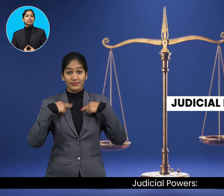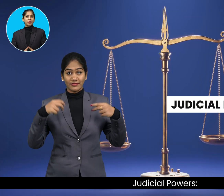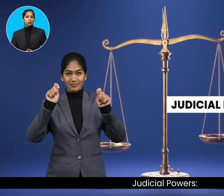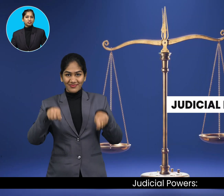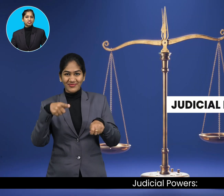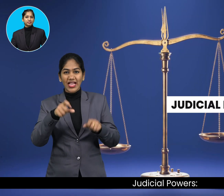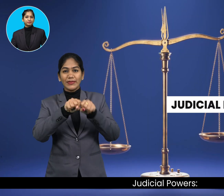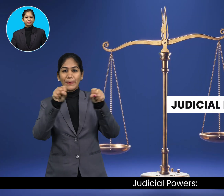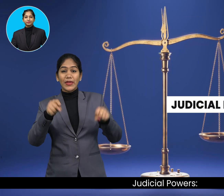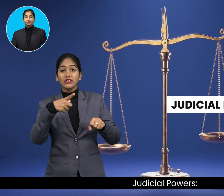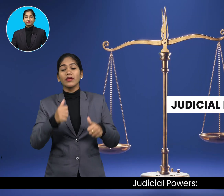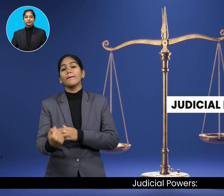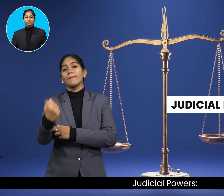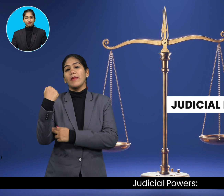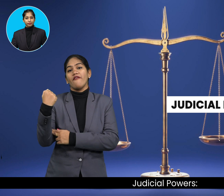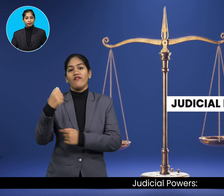Judicial powers.